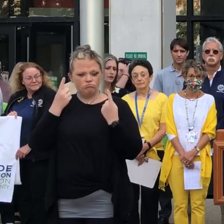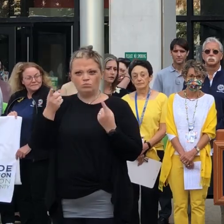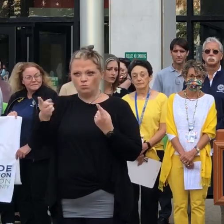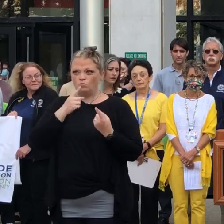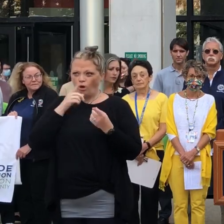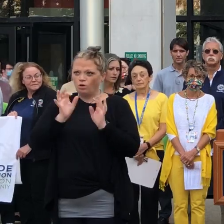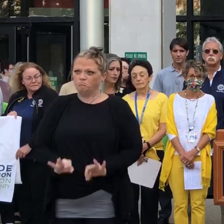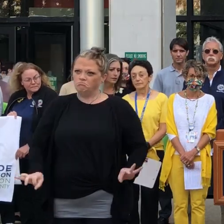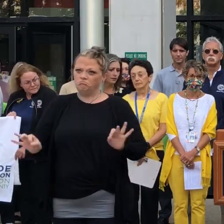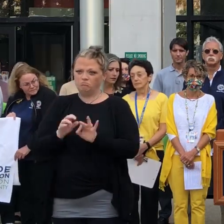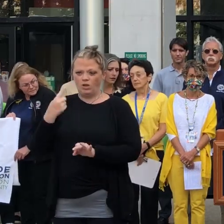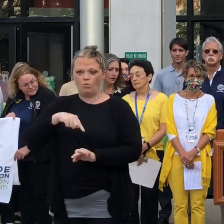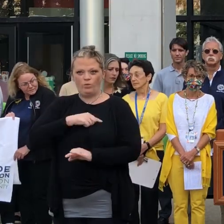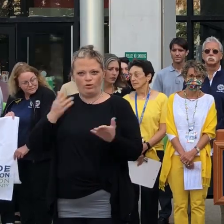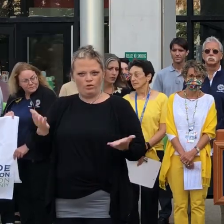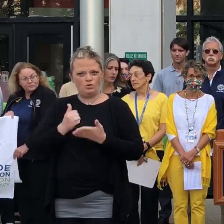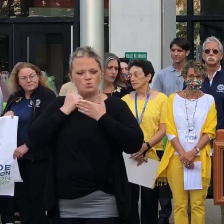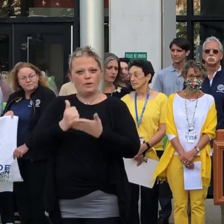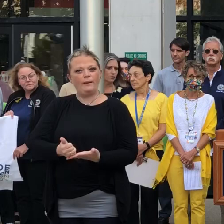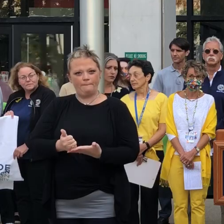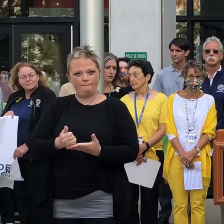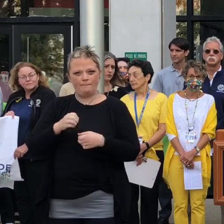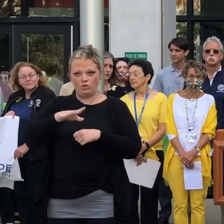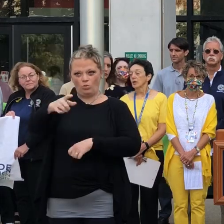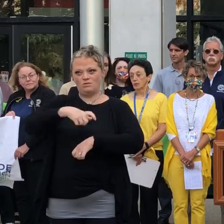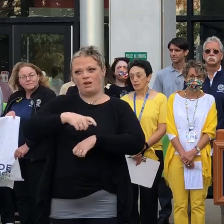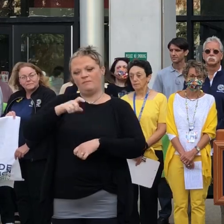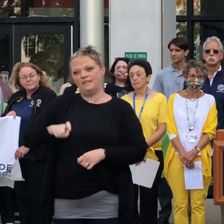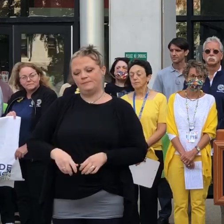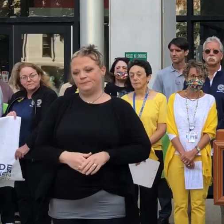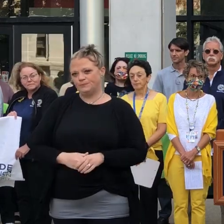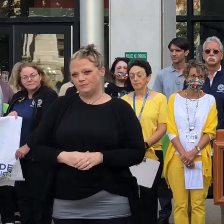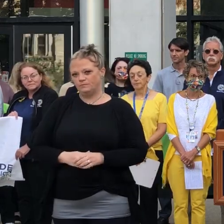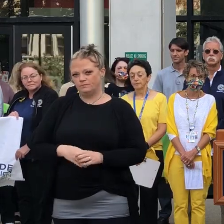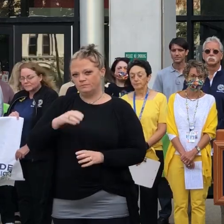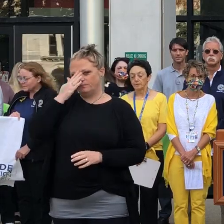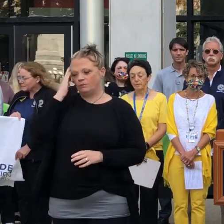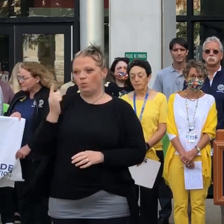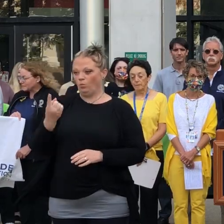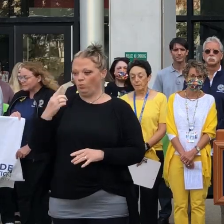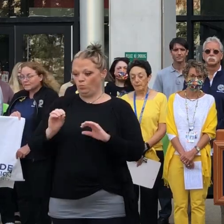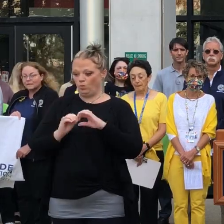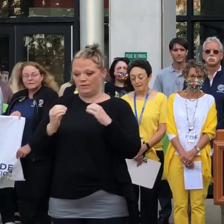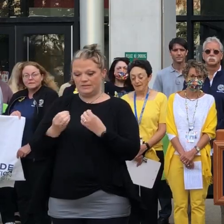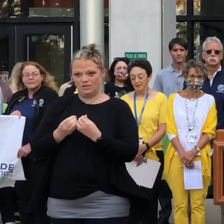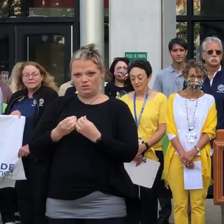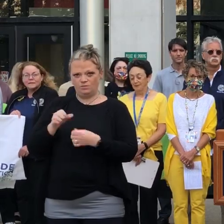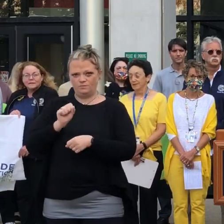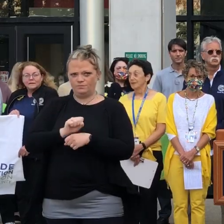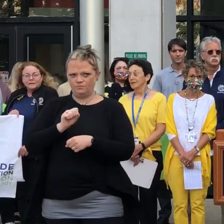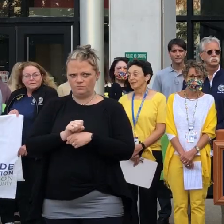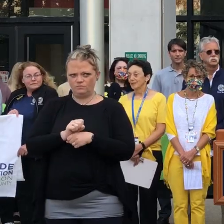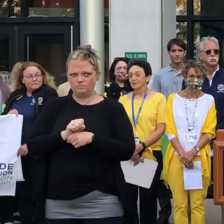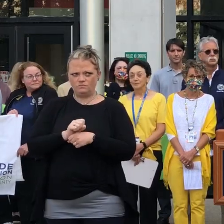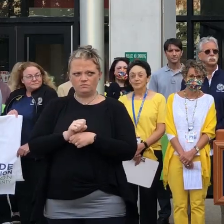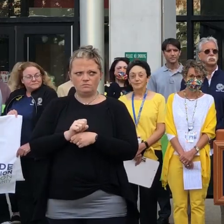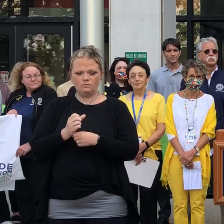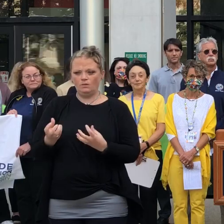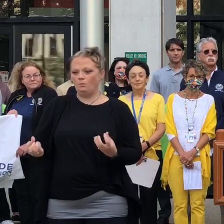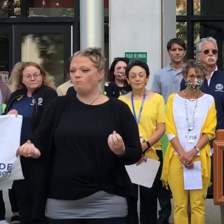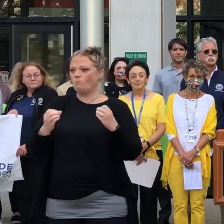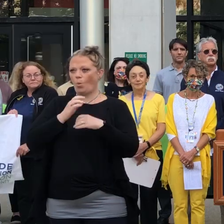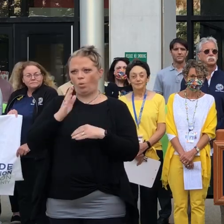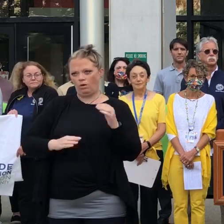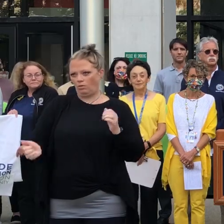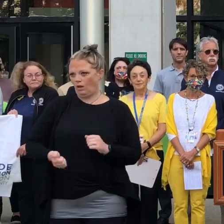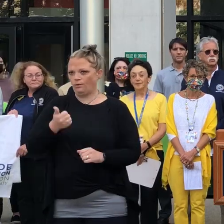matter and we are here to help you in your time of need. And one of the organizations that works more than many others to ensure